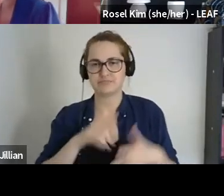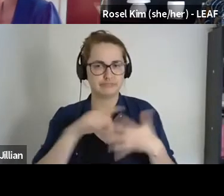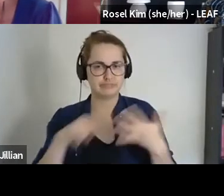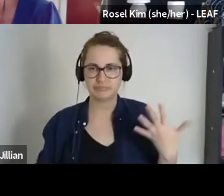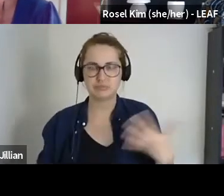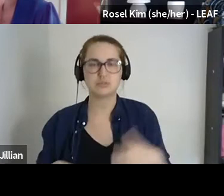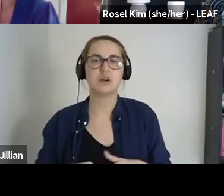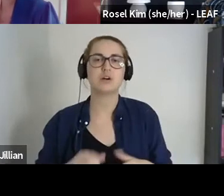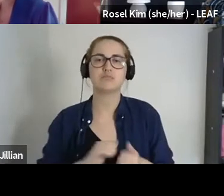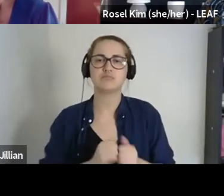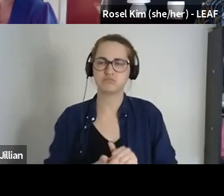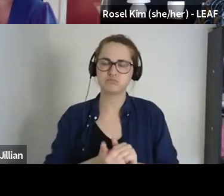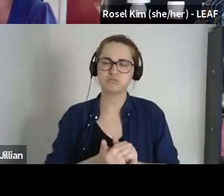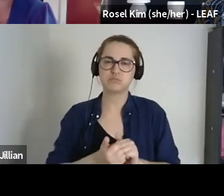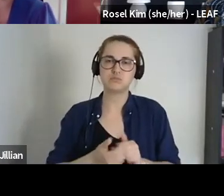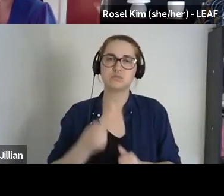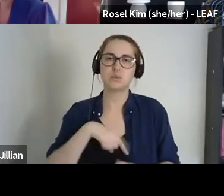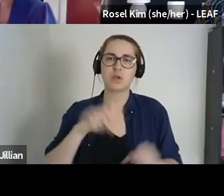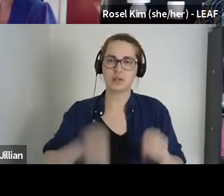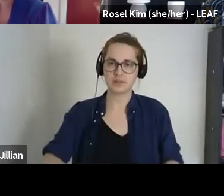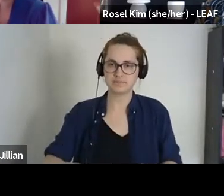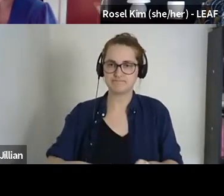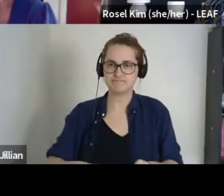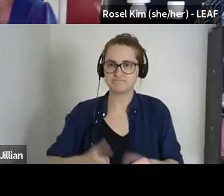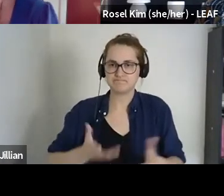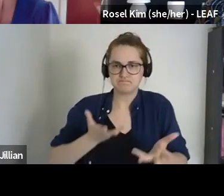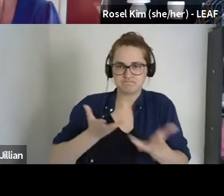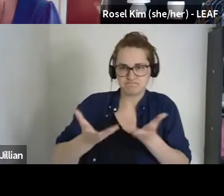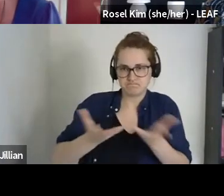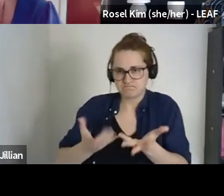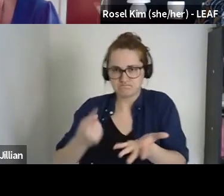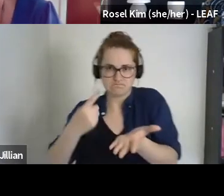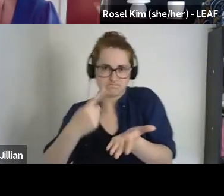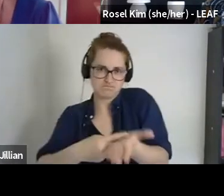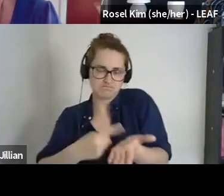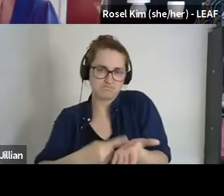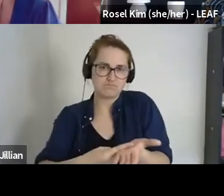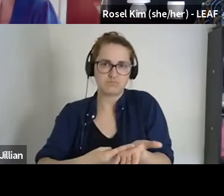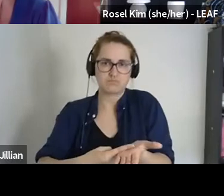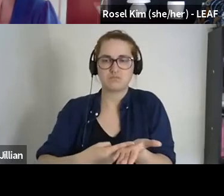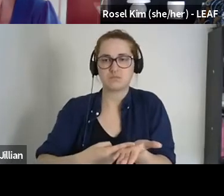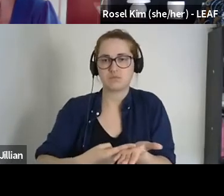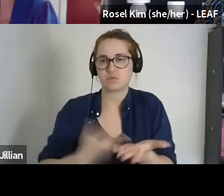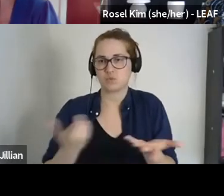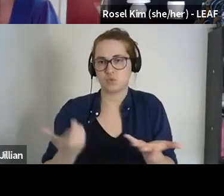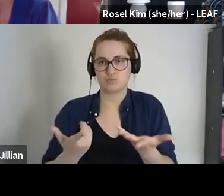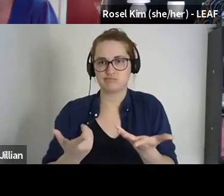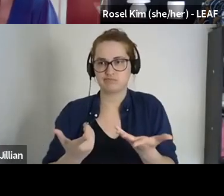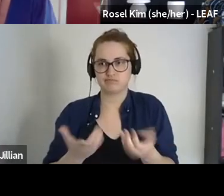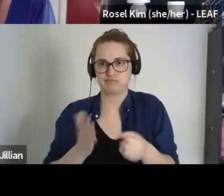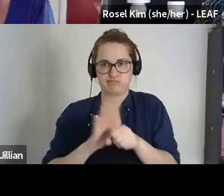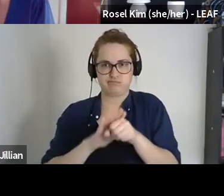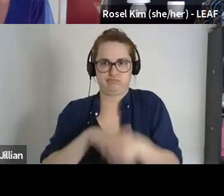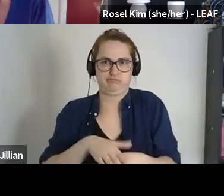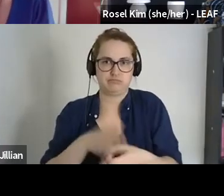dialogue across communities and institutions to combat all forms of oppression?